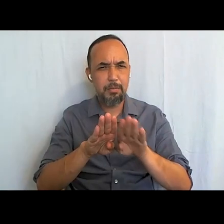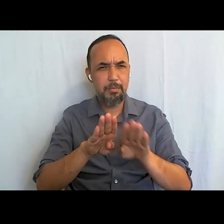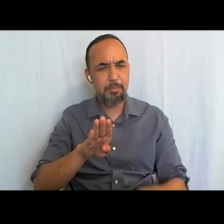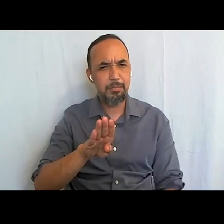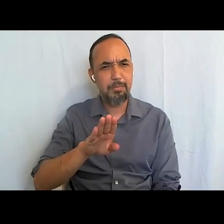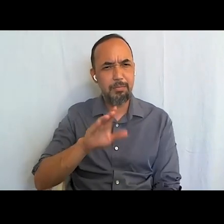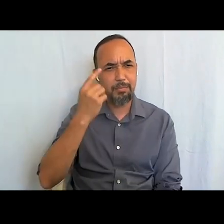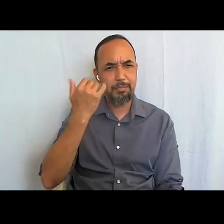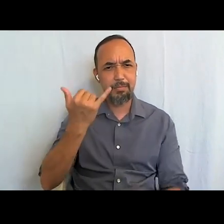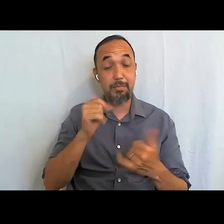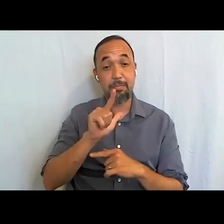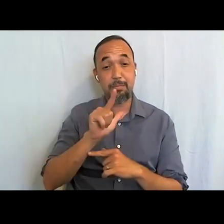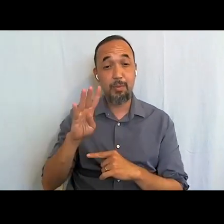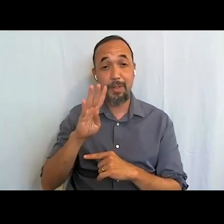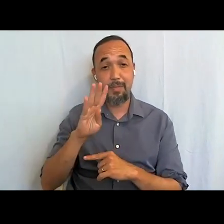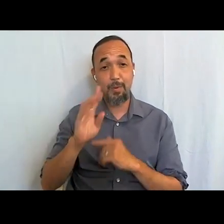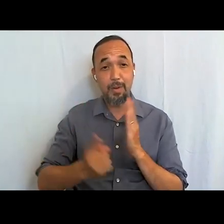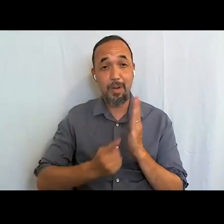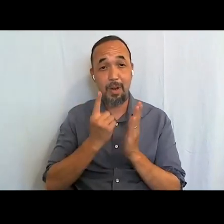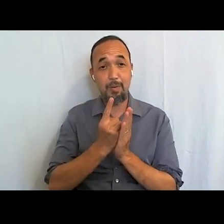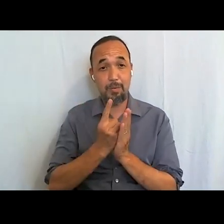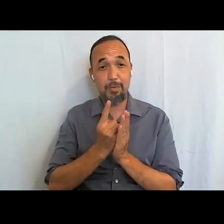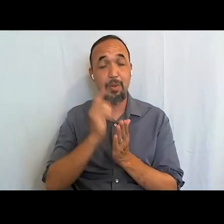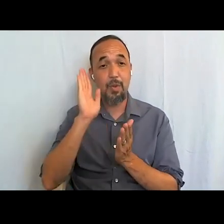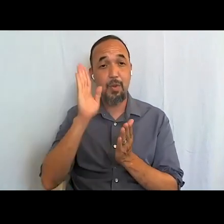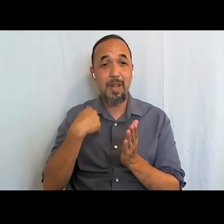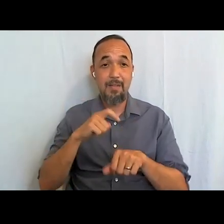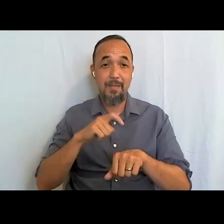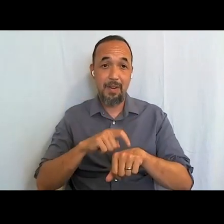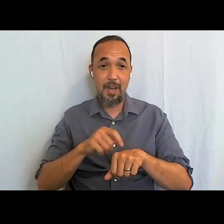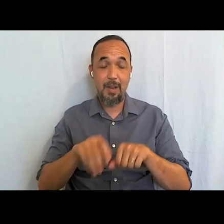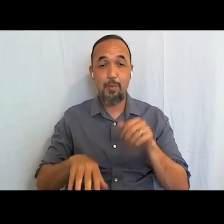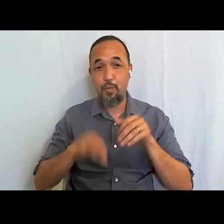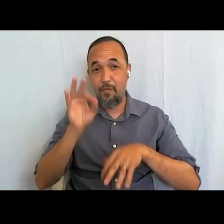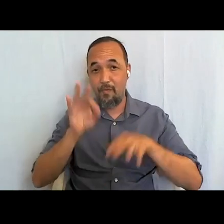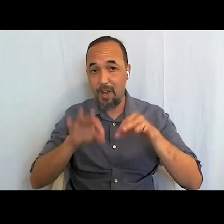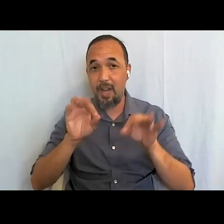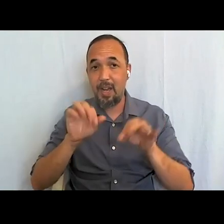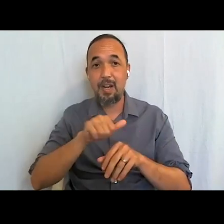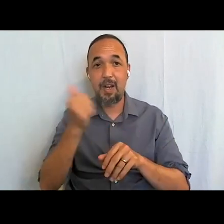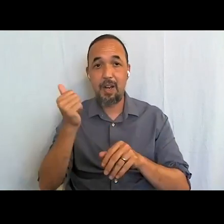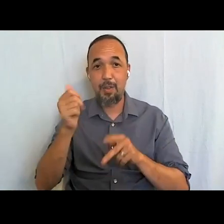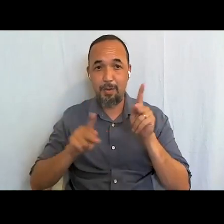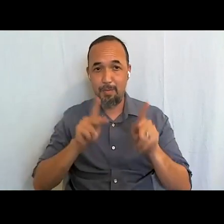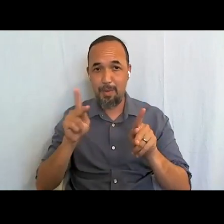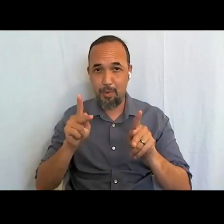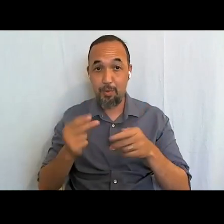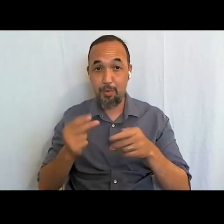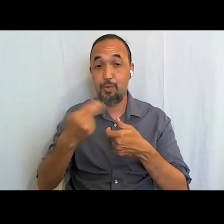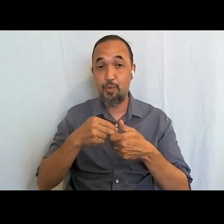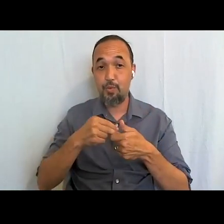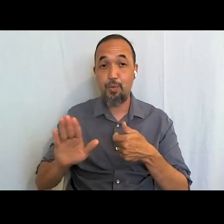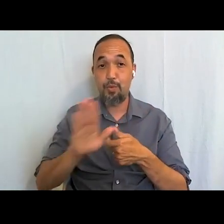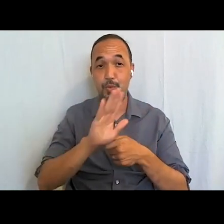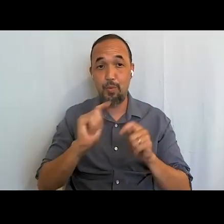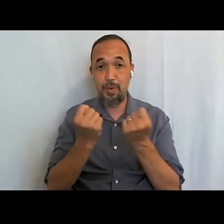time so that you can find other registrants and have them come onto your team.